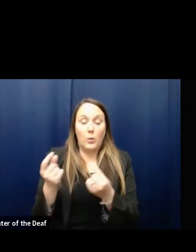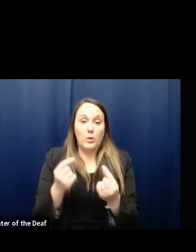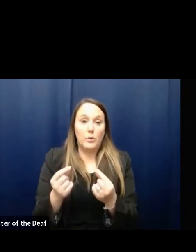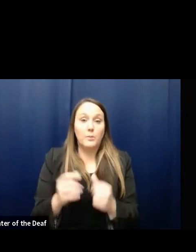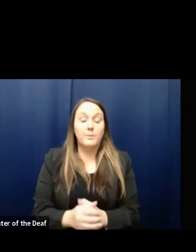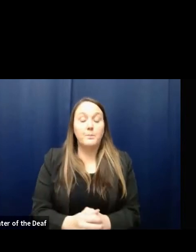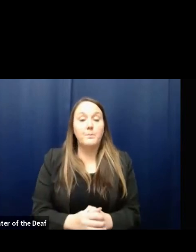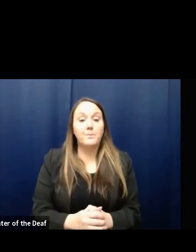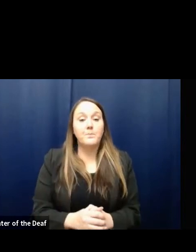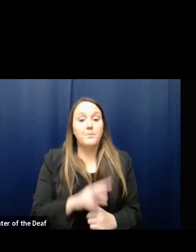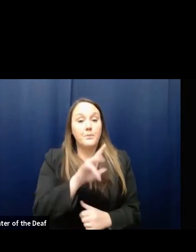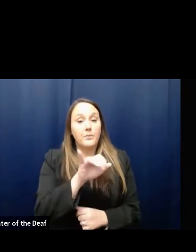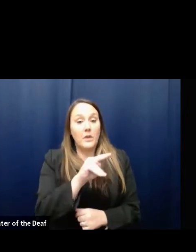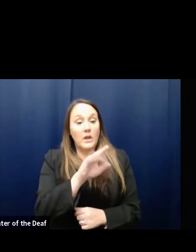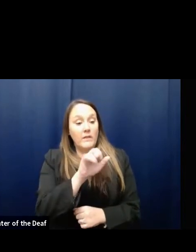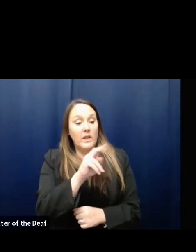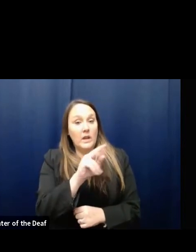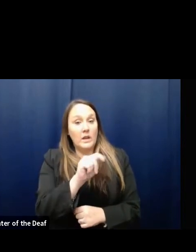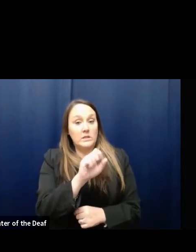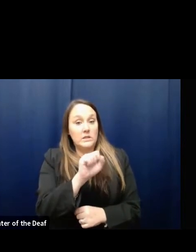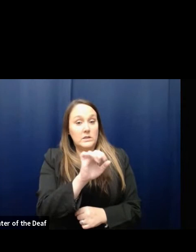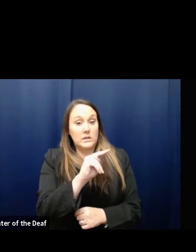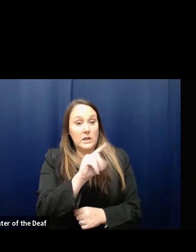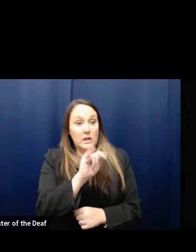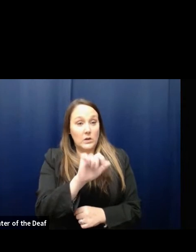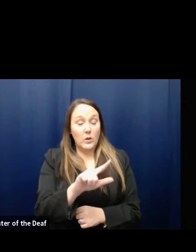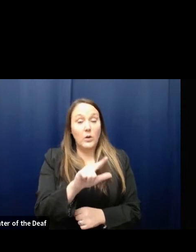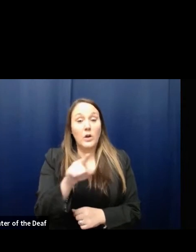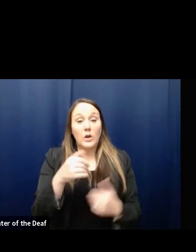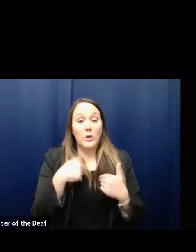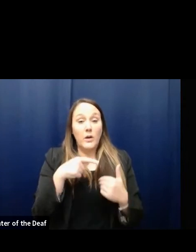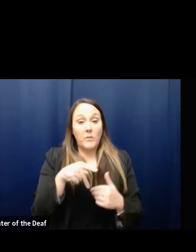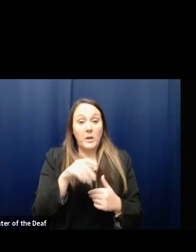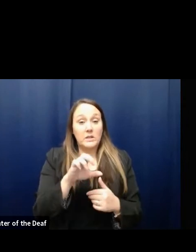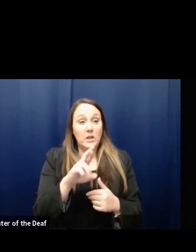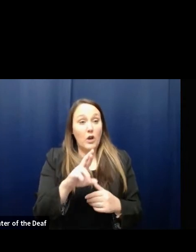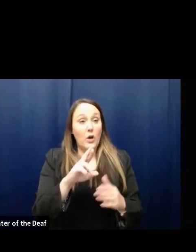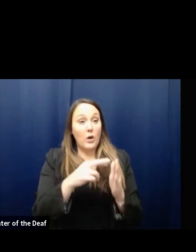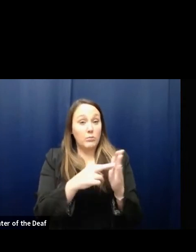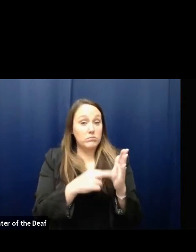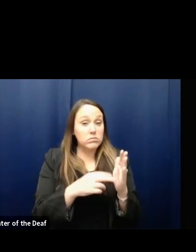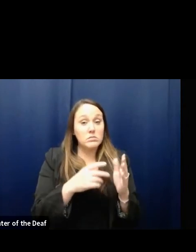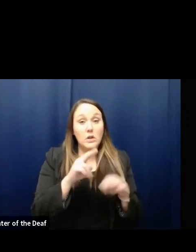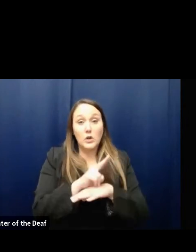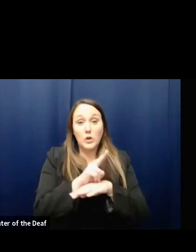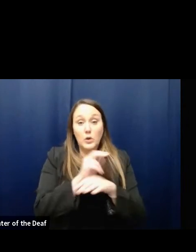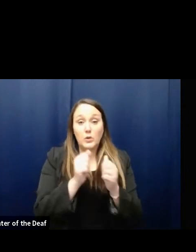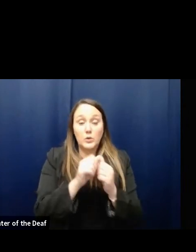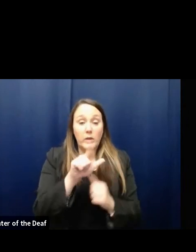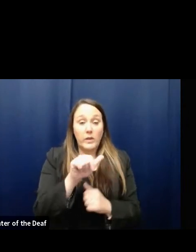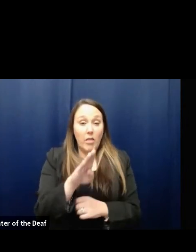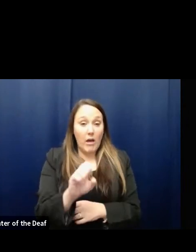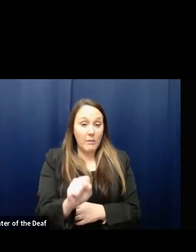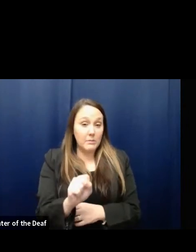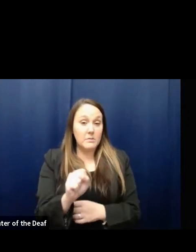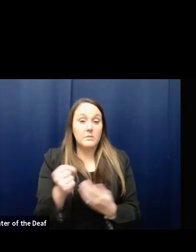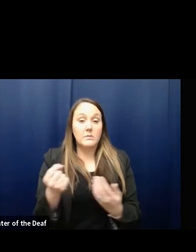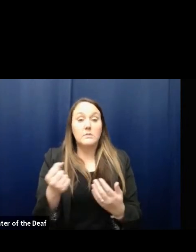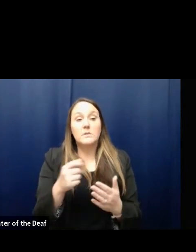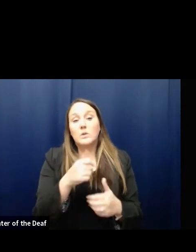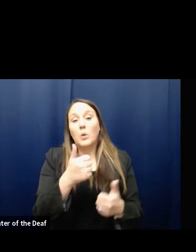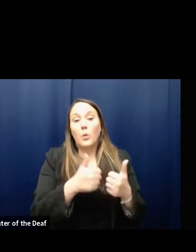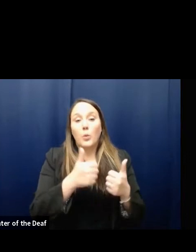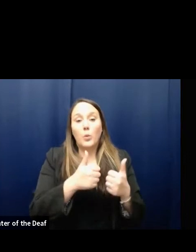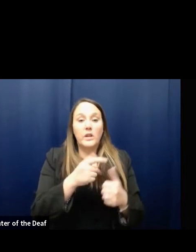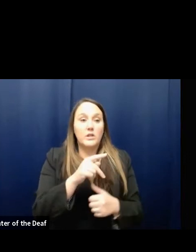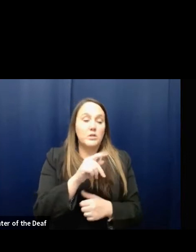From Vincent with the Sentinel, do you have the PCR protocols used by your lab partners, and which PCR protocol is KCHD